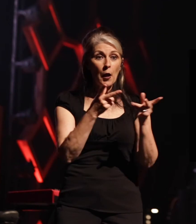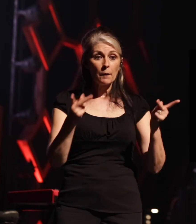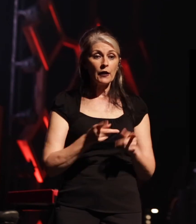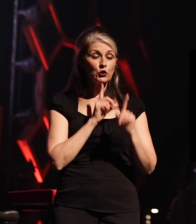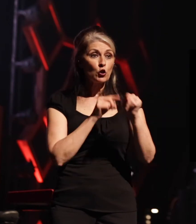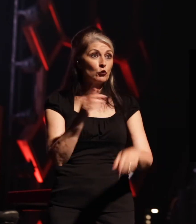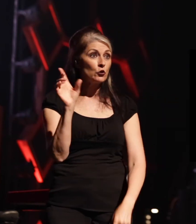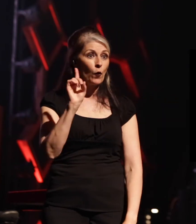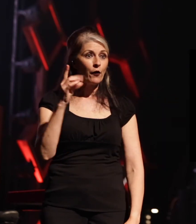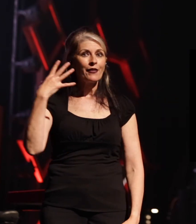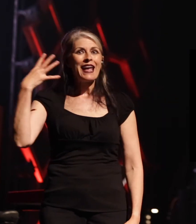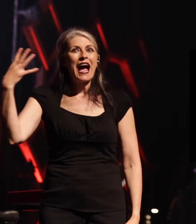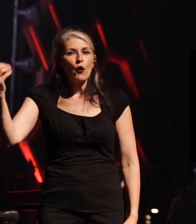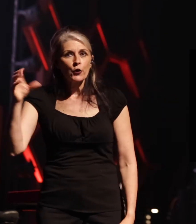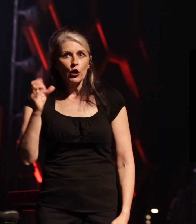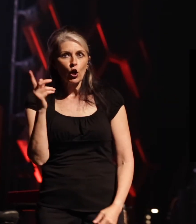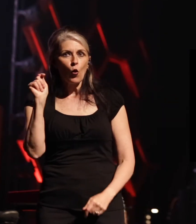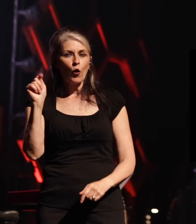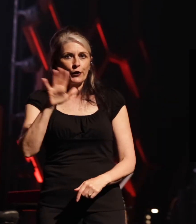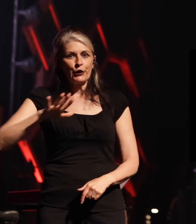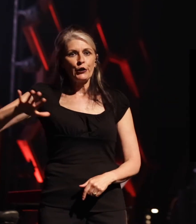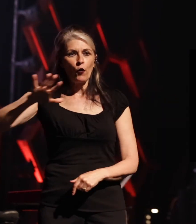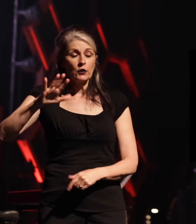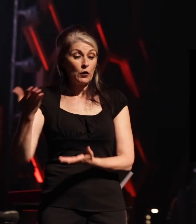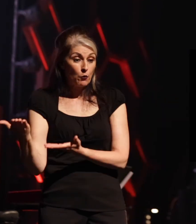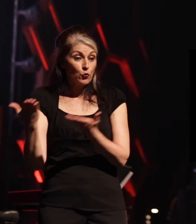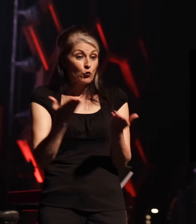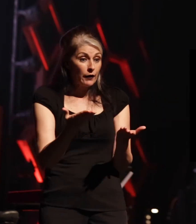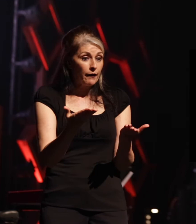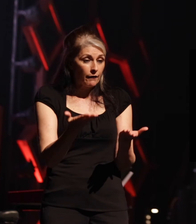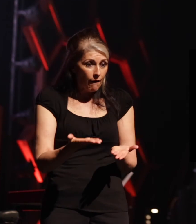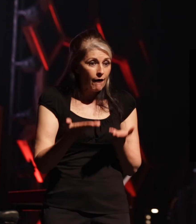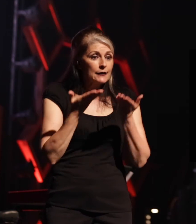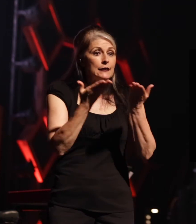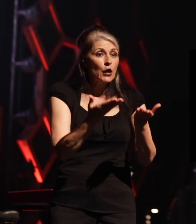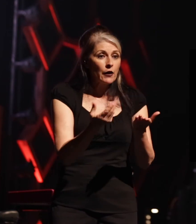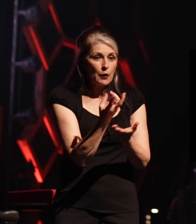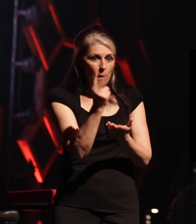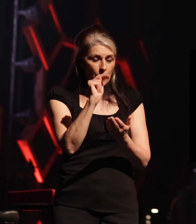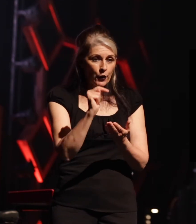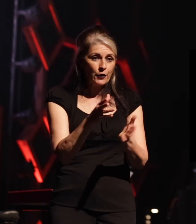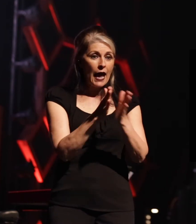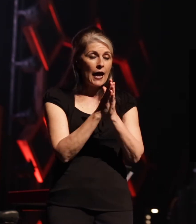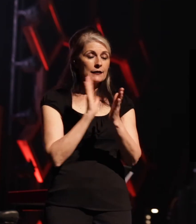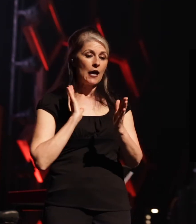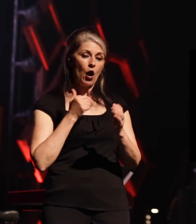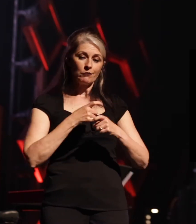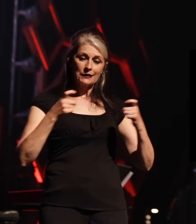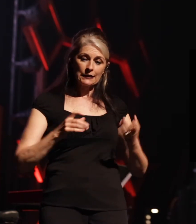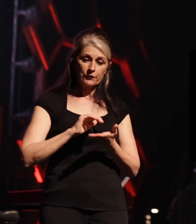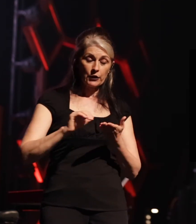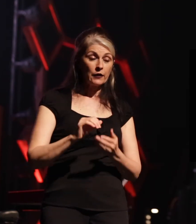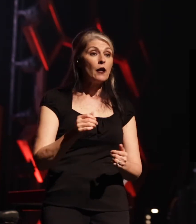courtyard, where we're going to bring a sacrifice for it to be burned and ask for forgiveness of our sins. The priests were allowed to go into